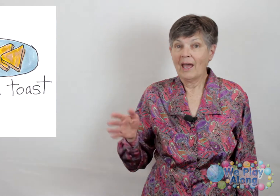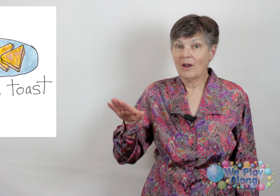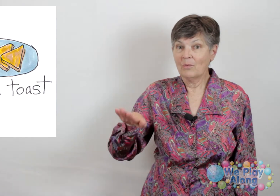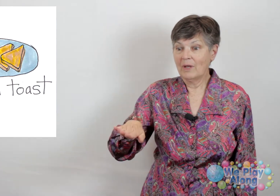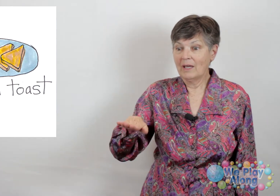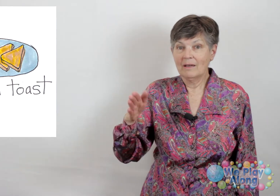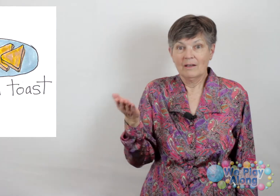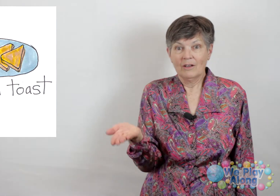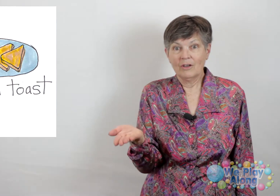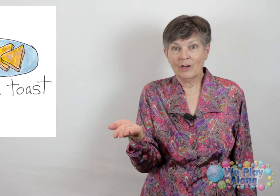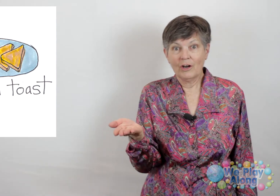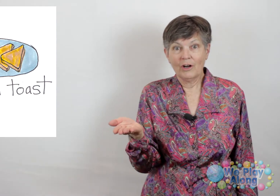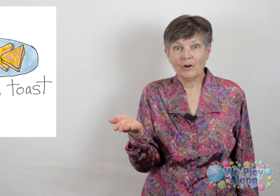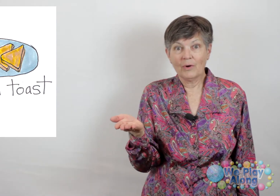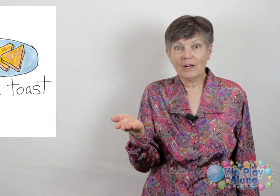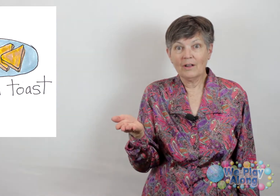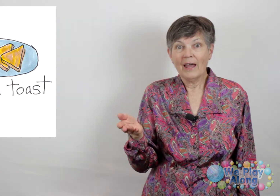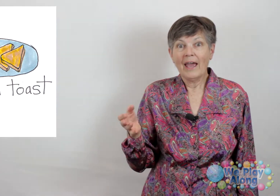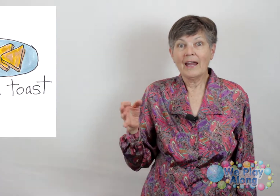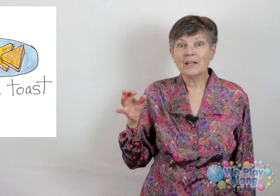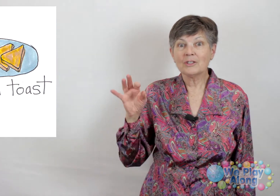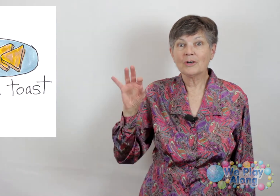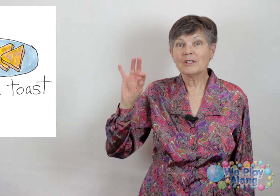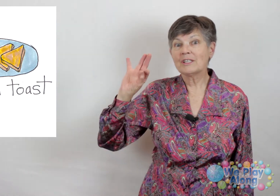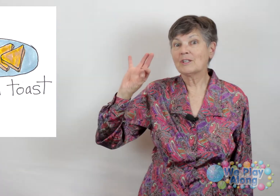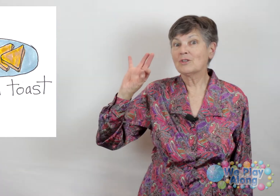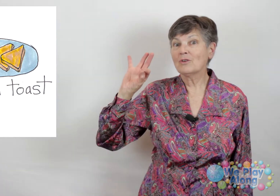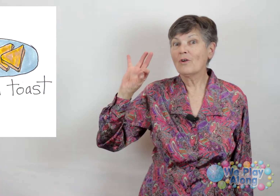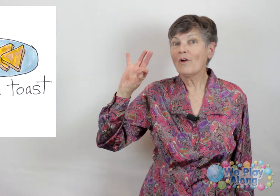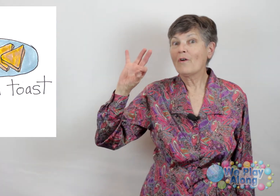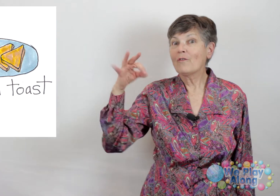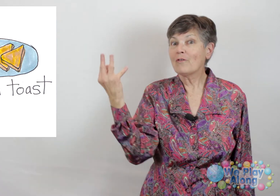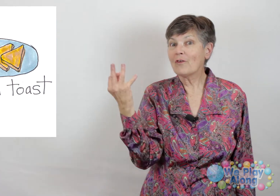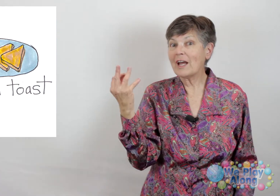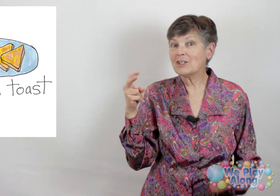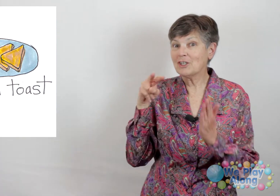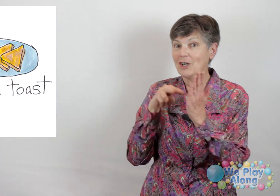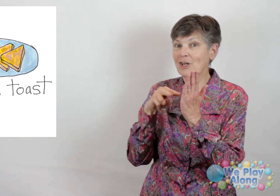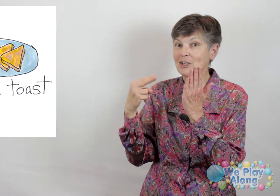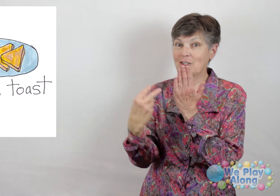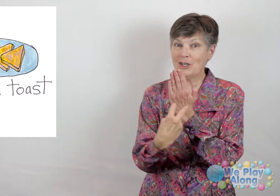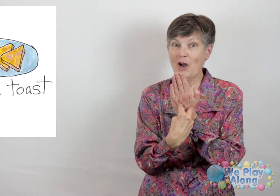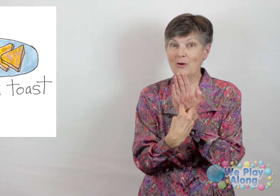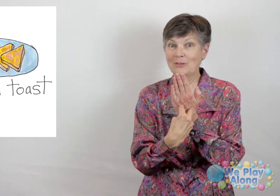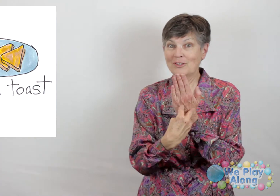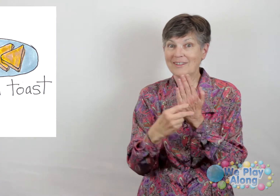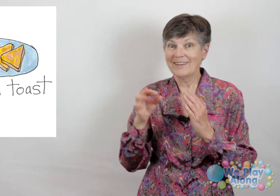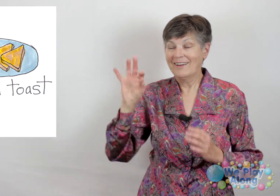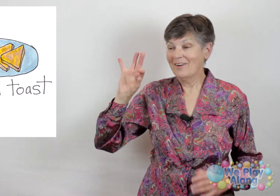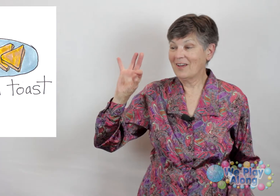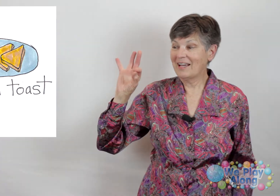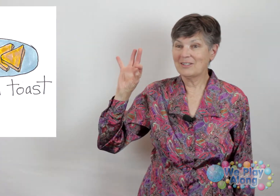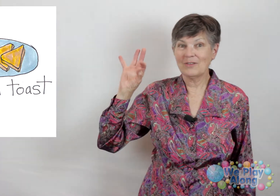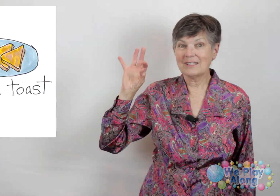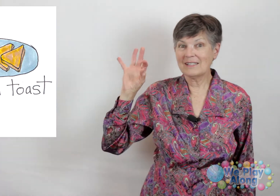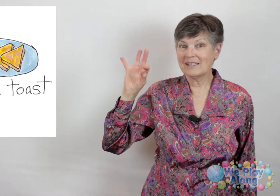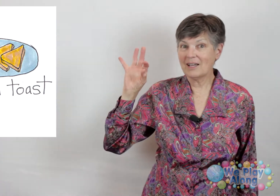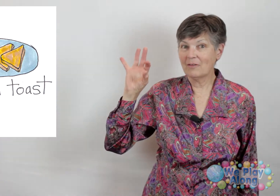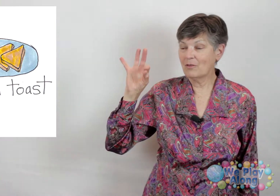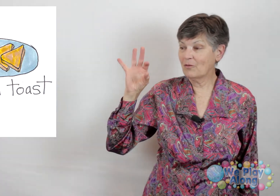and we cook it on a griddle, and it turns into French toast. Okay, so this is a sign for